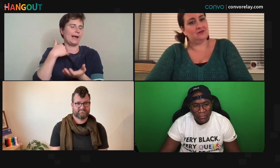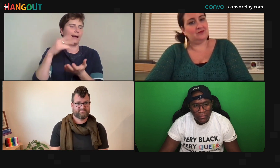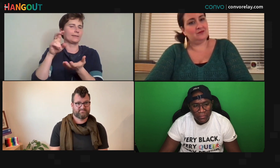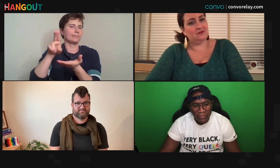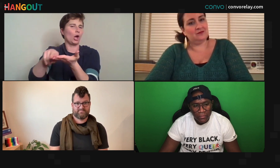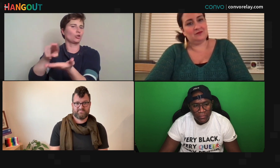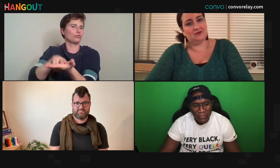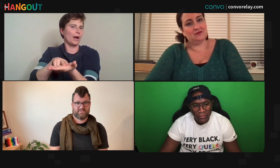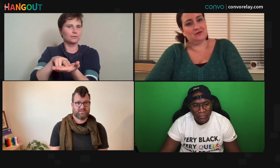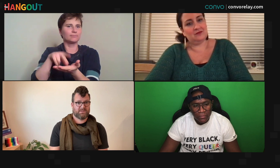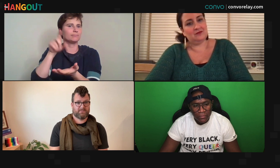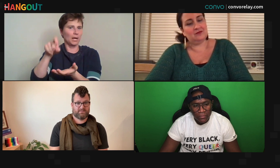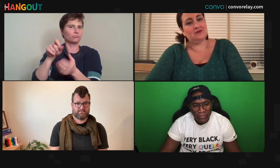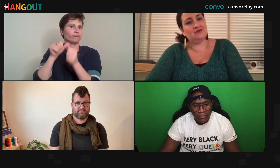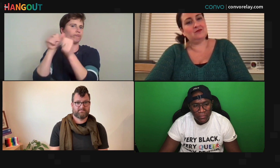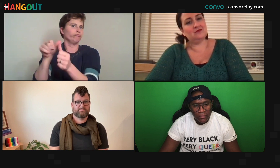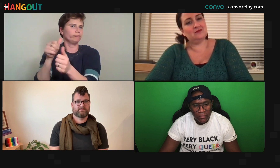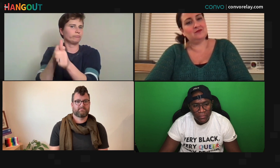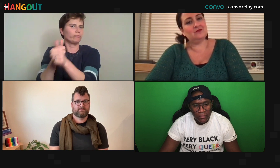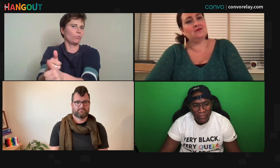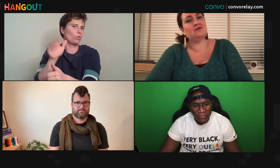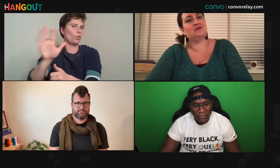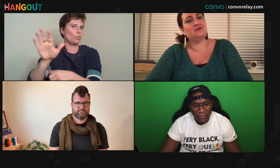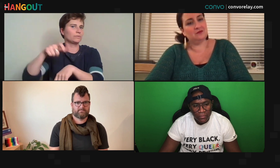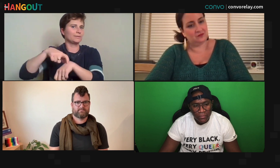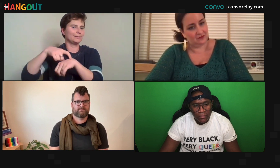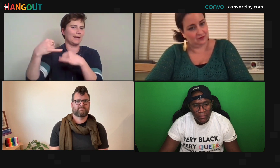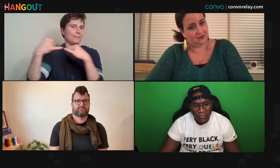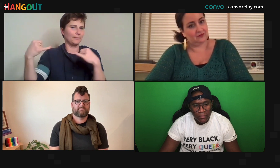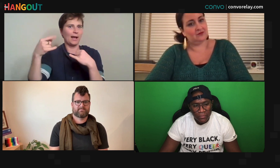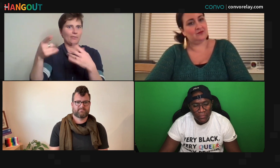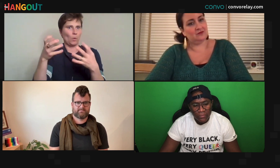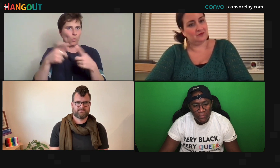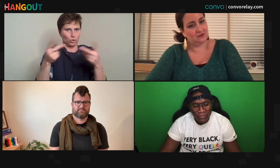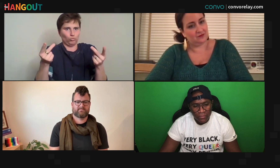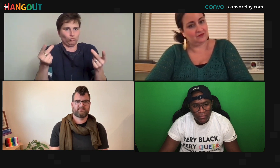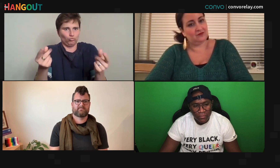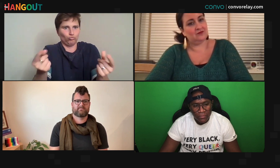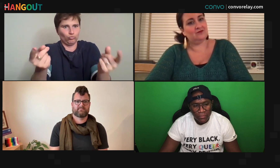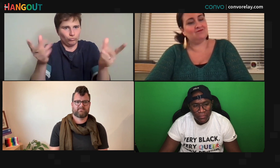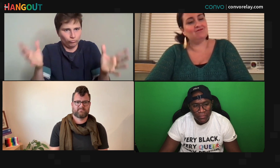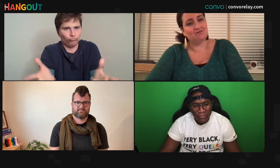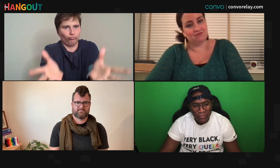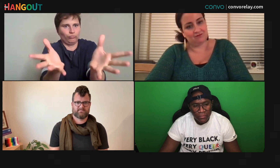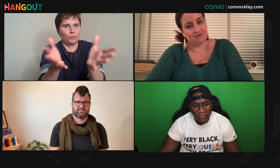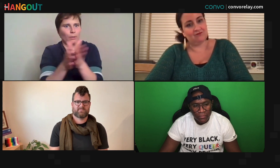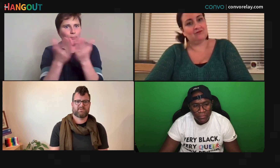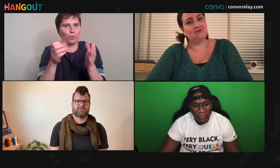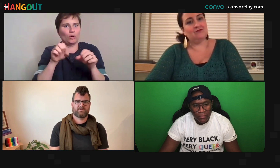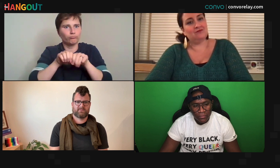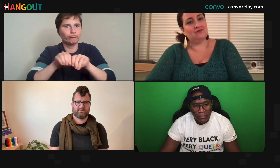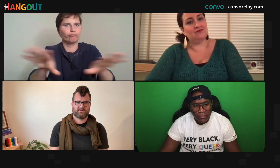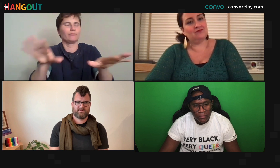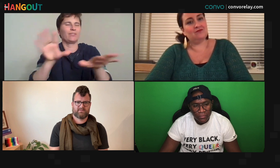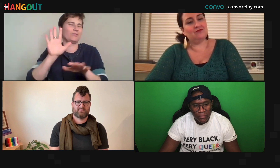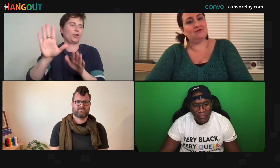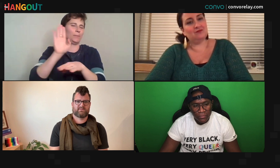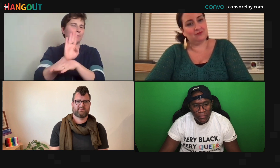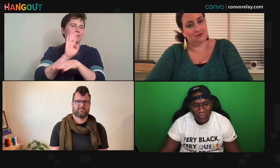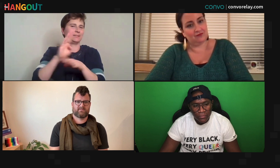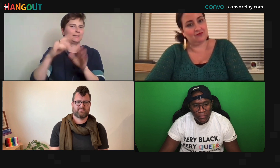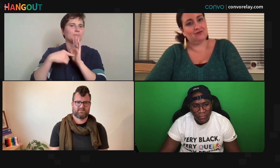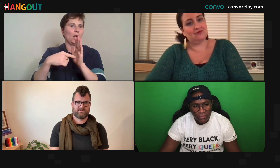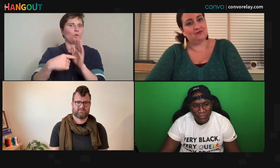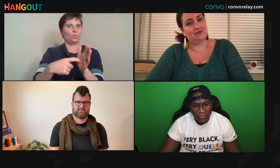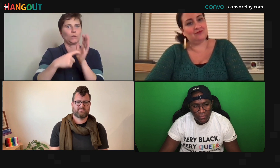book. And I did it because we had a sustaining contract and a timeline where they wanted me to